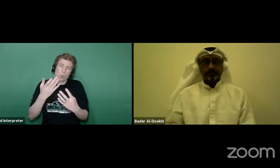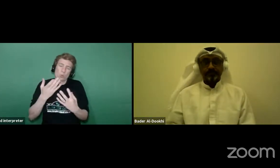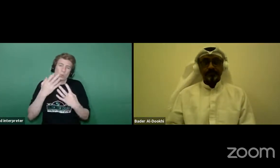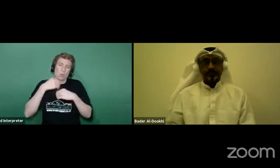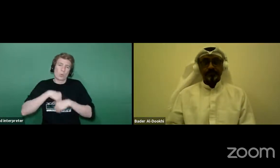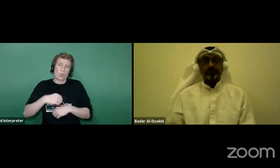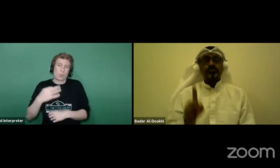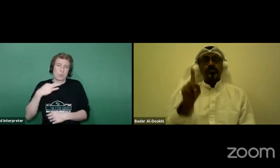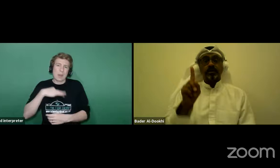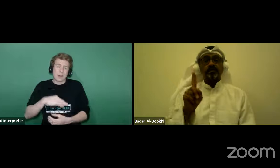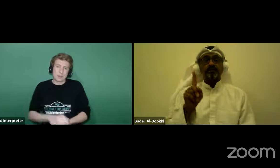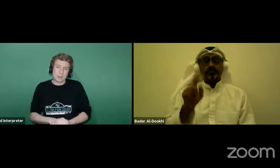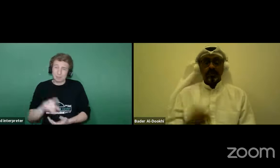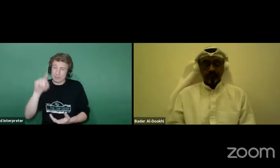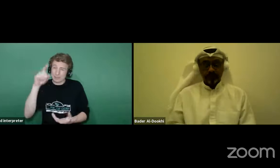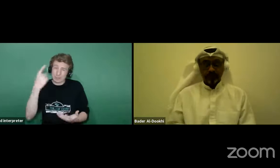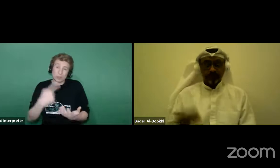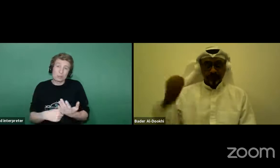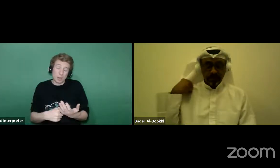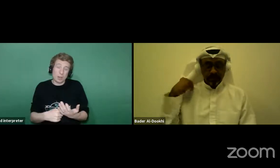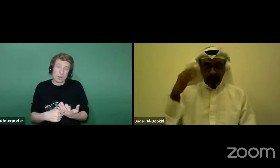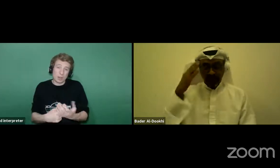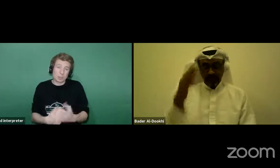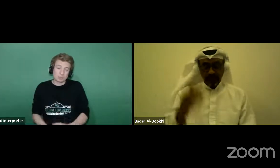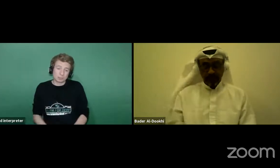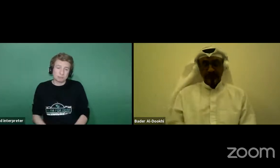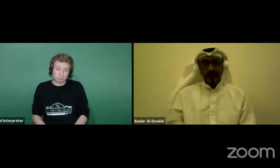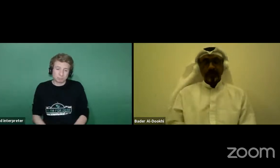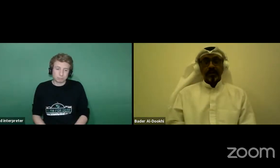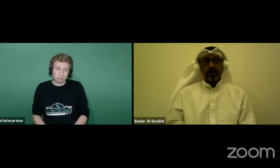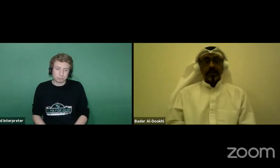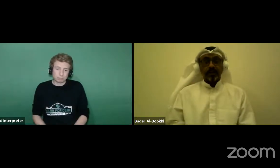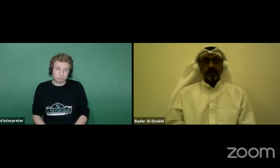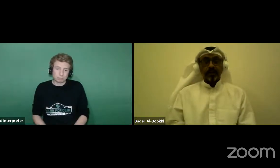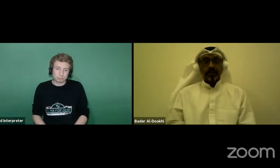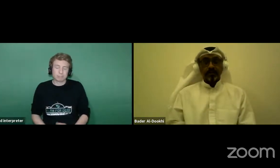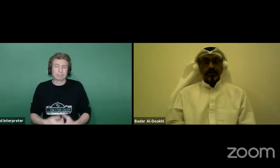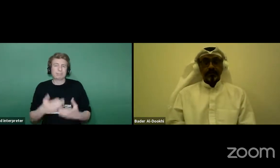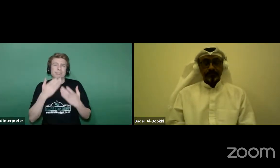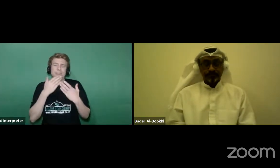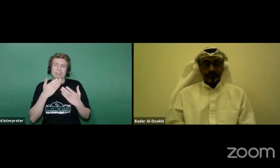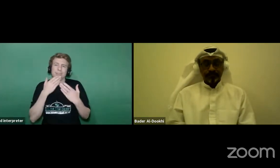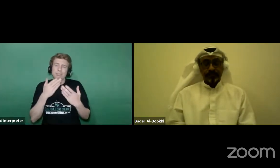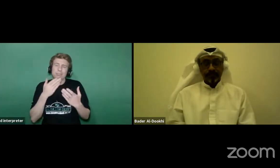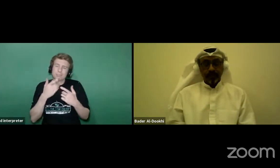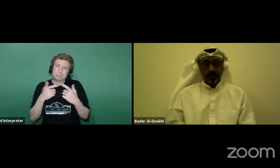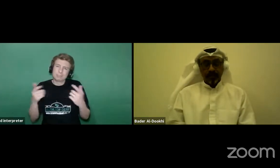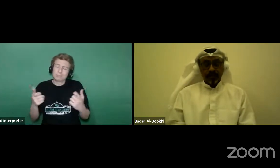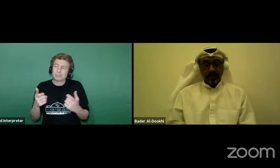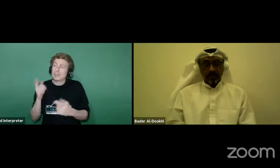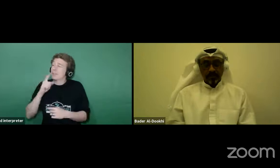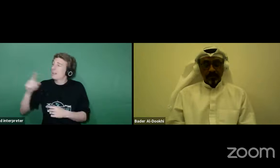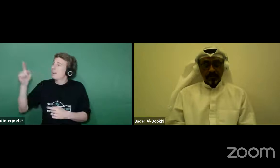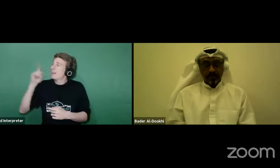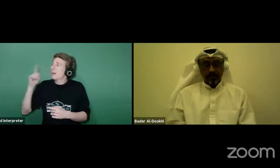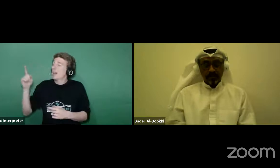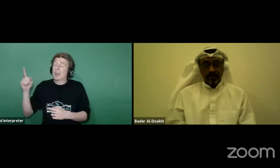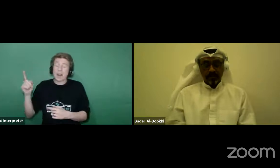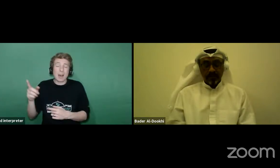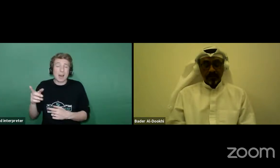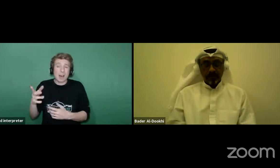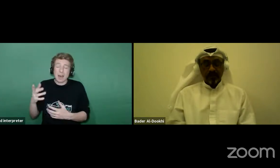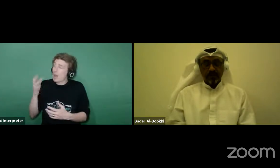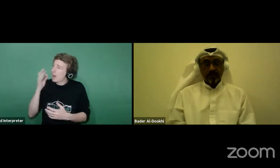Inshallah. Jazakallah khair. Jazakallah khair for the explanation as well. Inshallah, may Allah make our paths meet again and we can